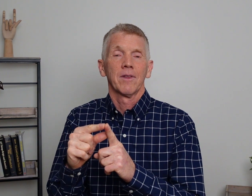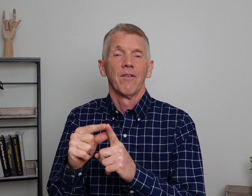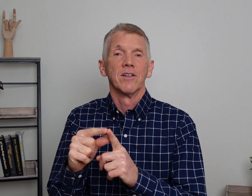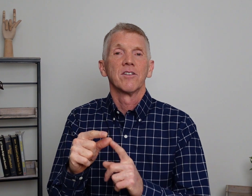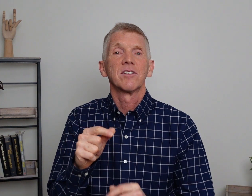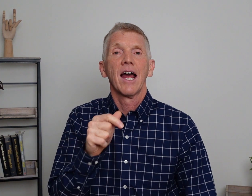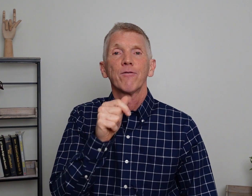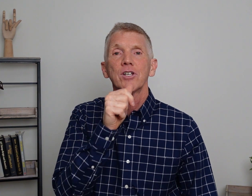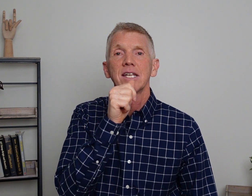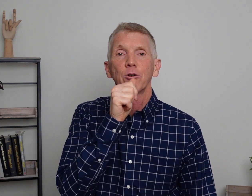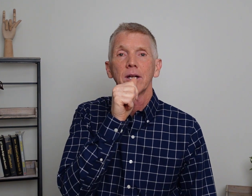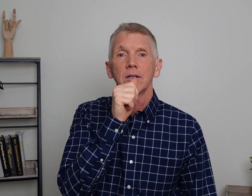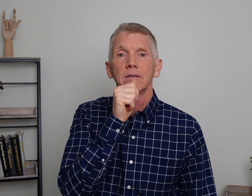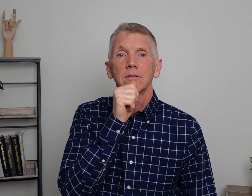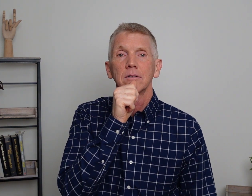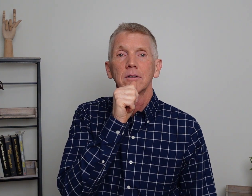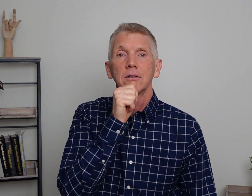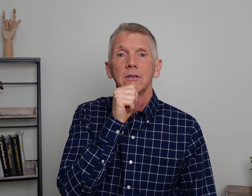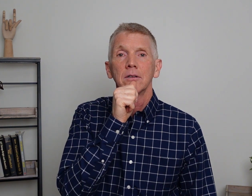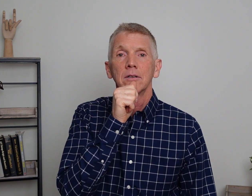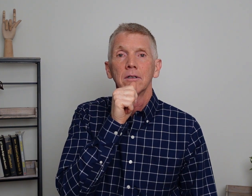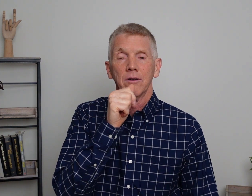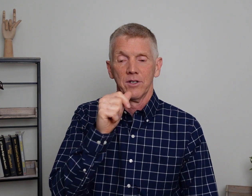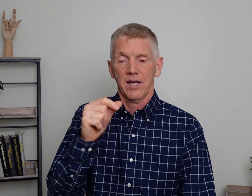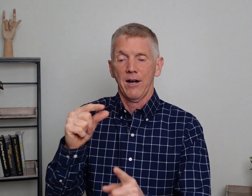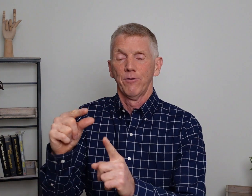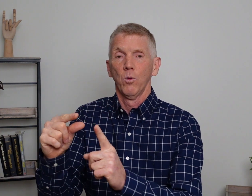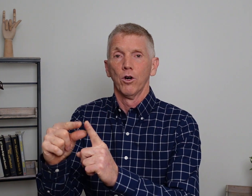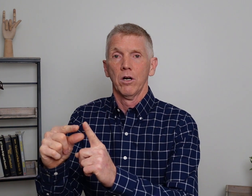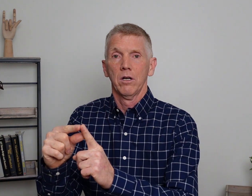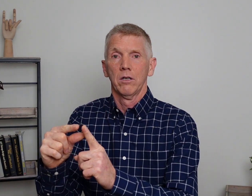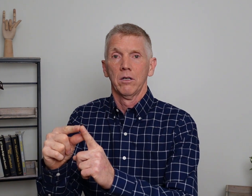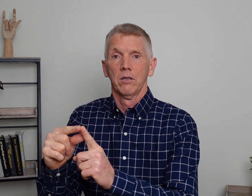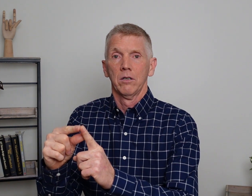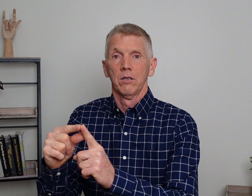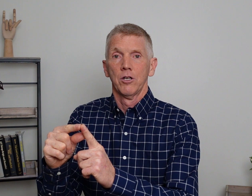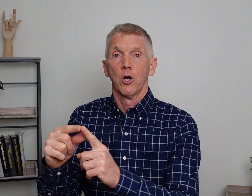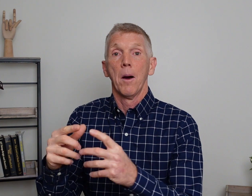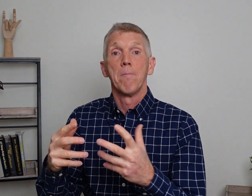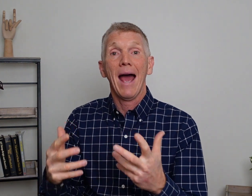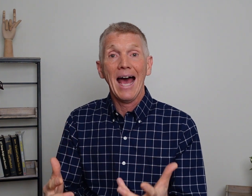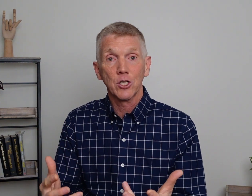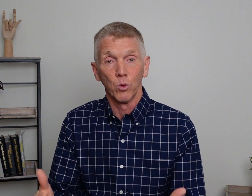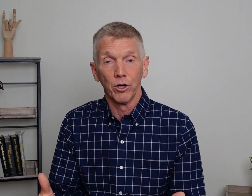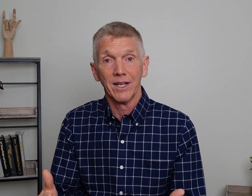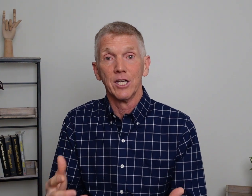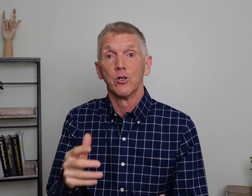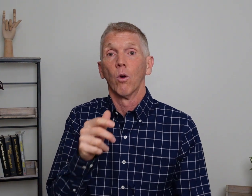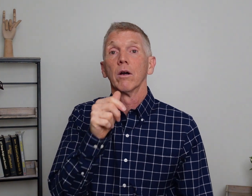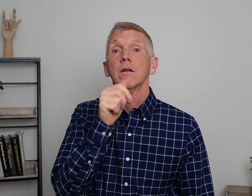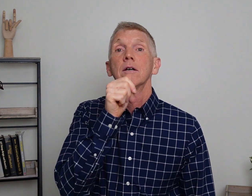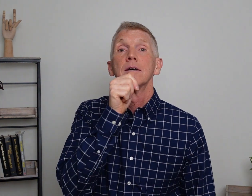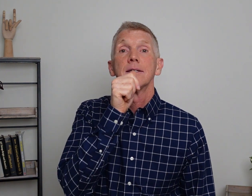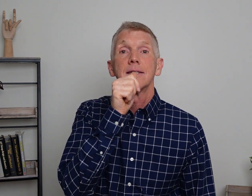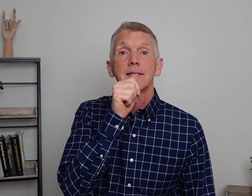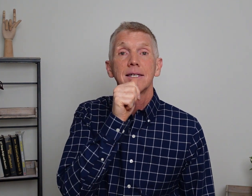This is the sign for secret. The sign for word. So a password is your